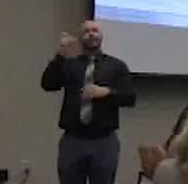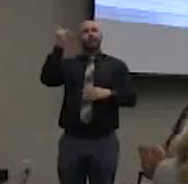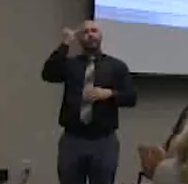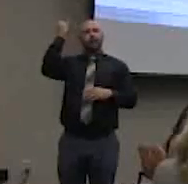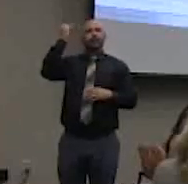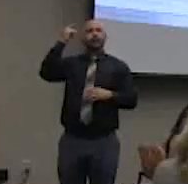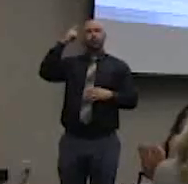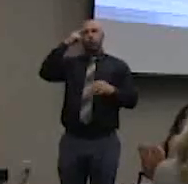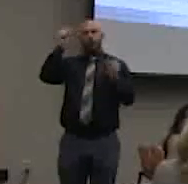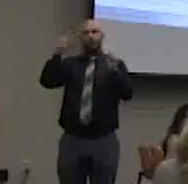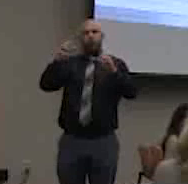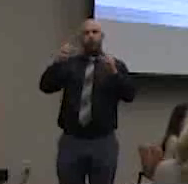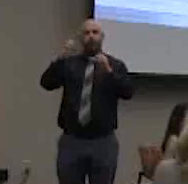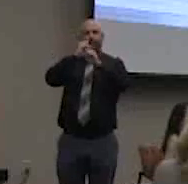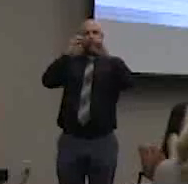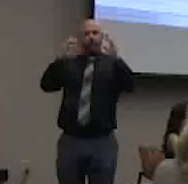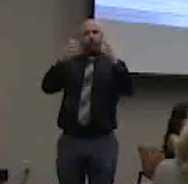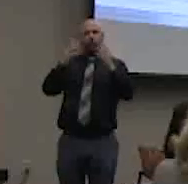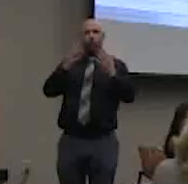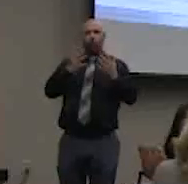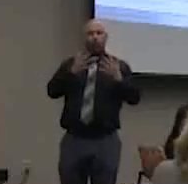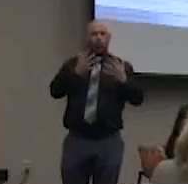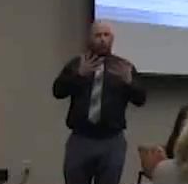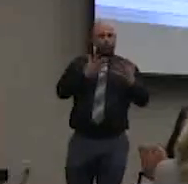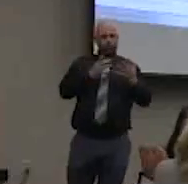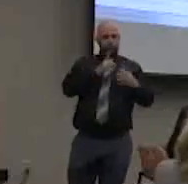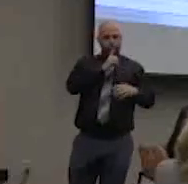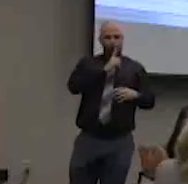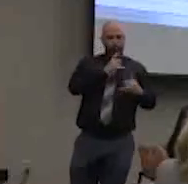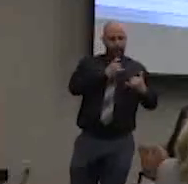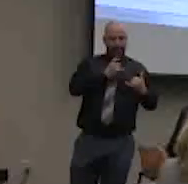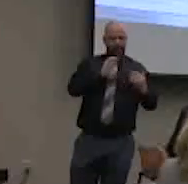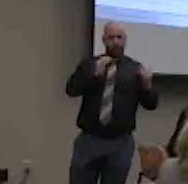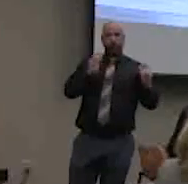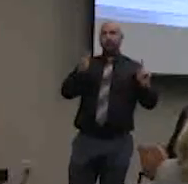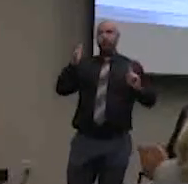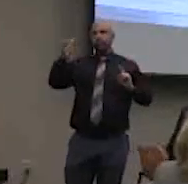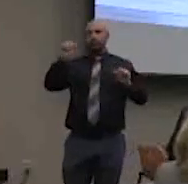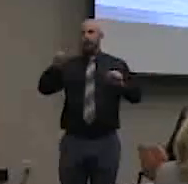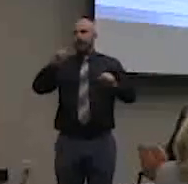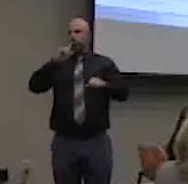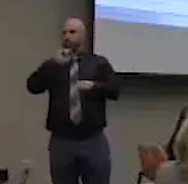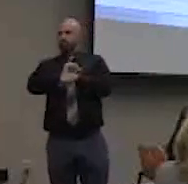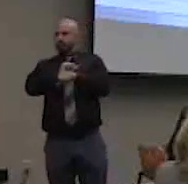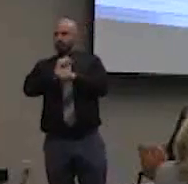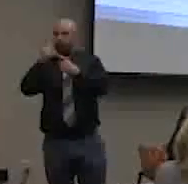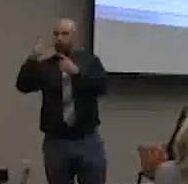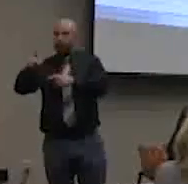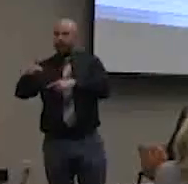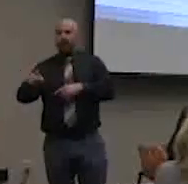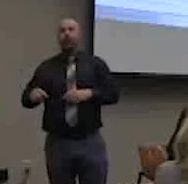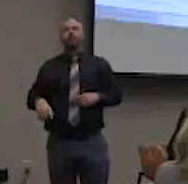true now versus what could be true. We want to help people through that process. So we're running this cohort, Get Ready.